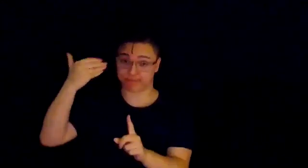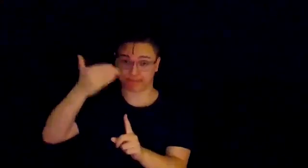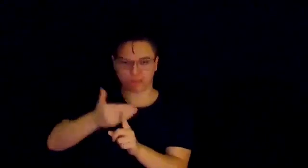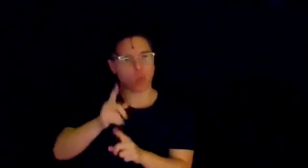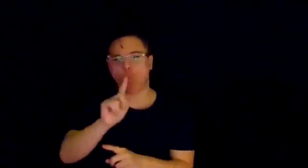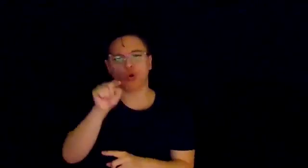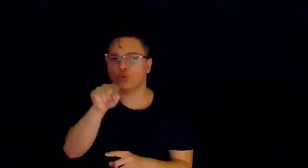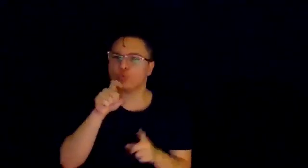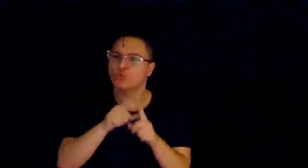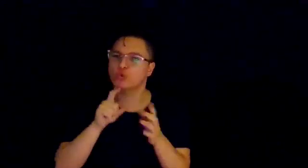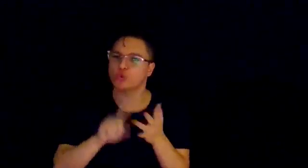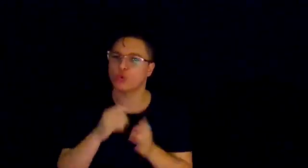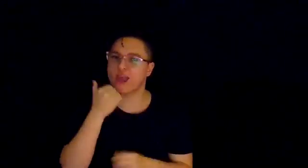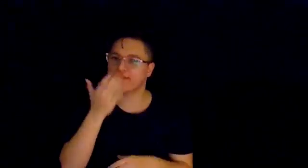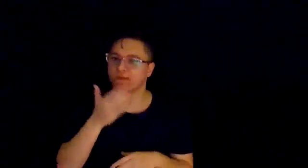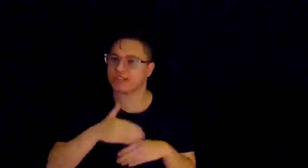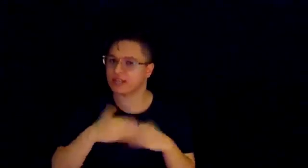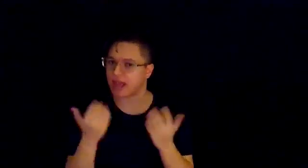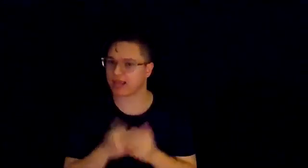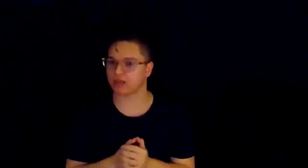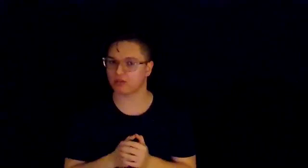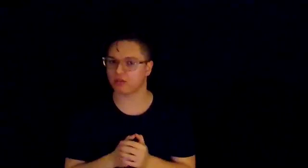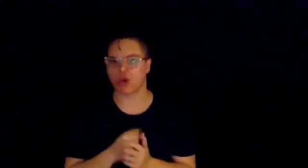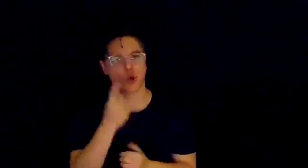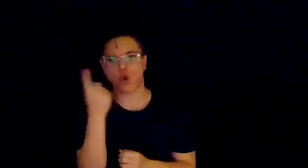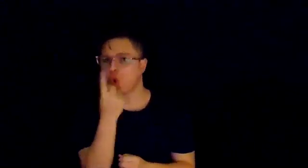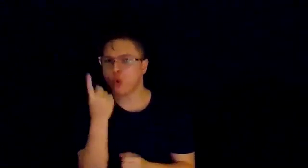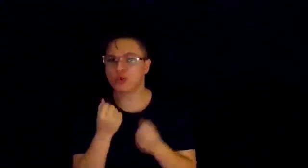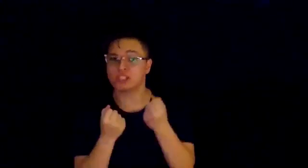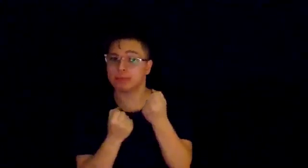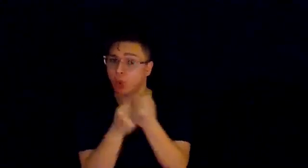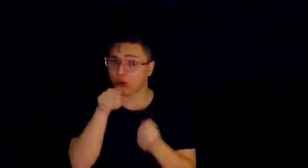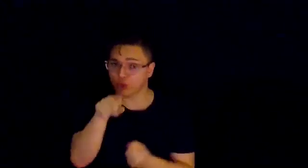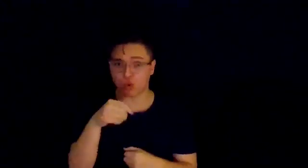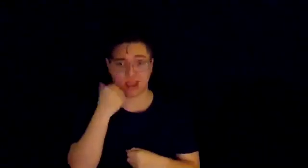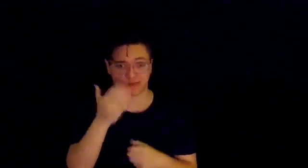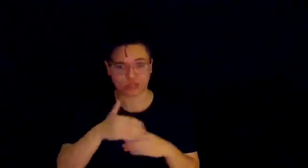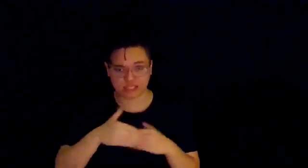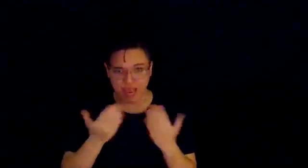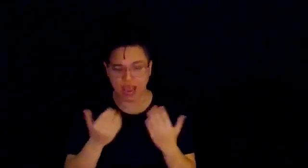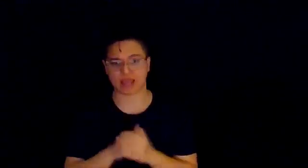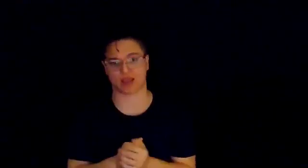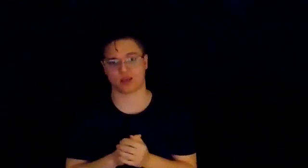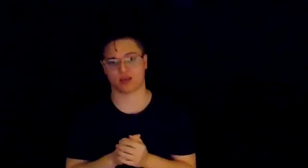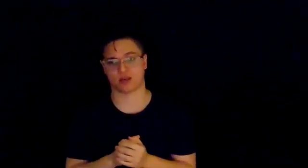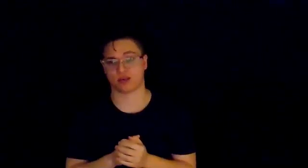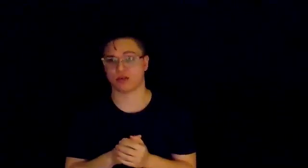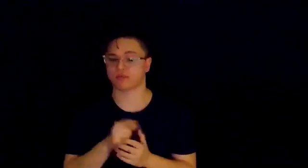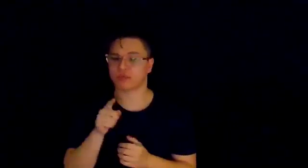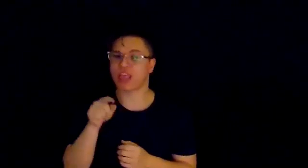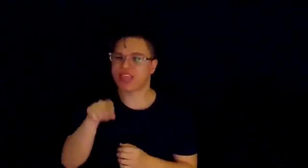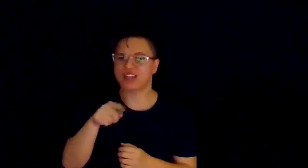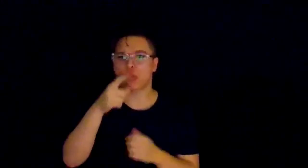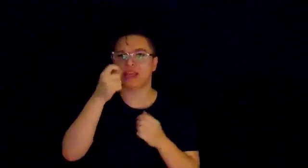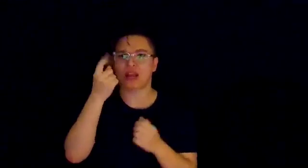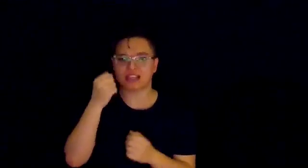ask you right now, and up until now, what else do you do in your everyday life? We'll ask you about what supports you